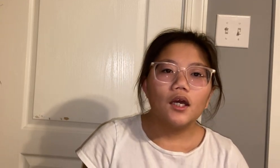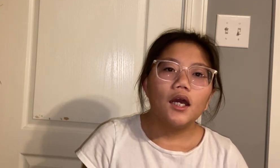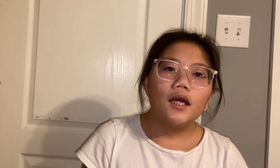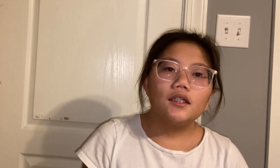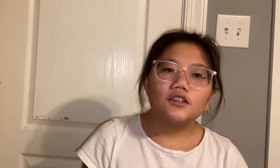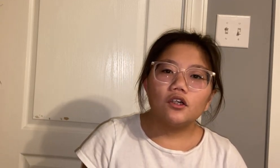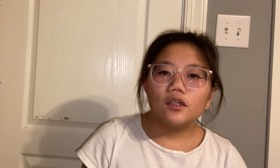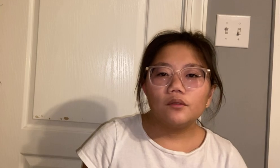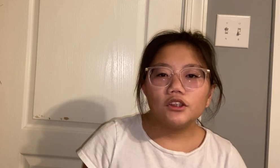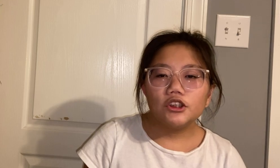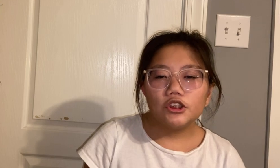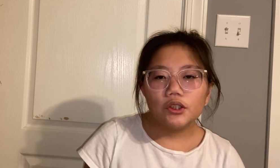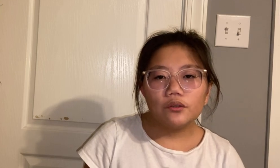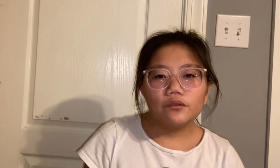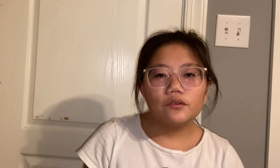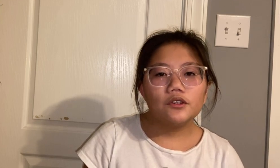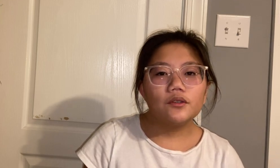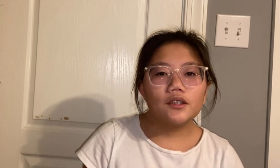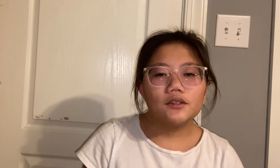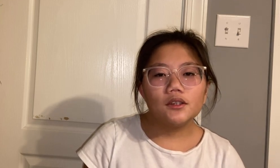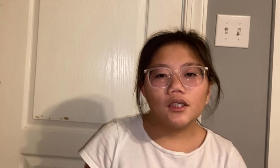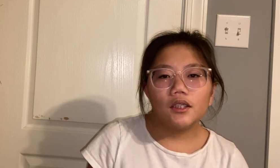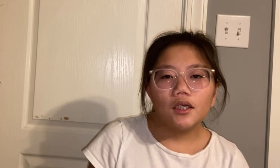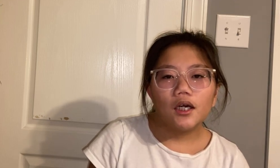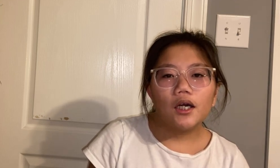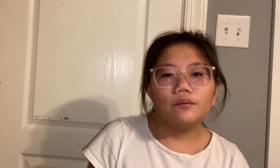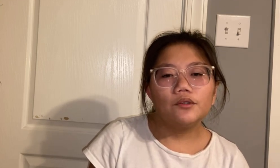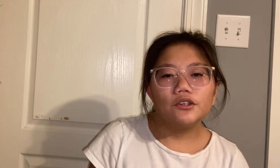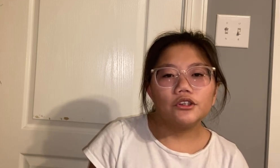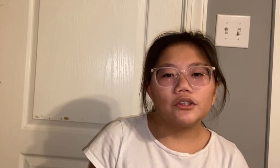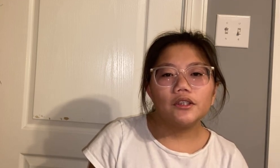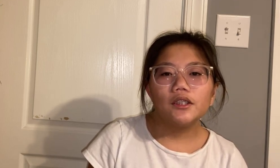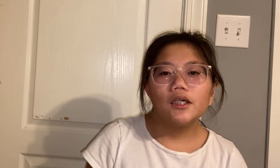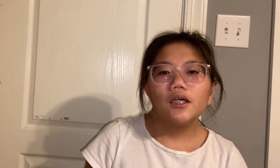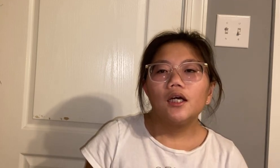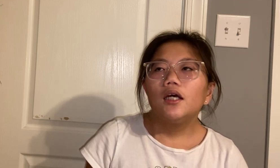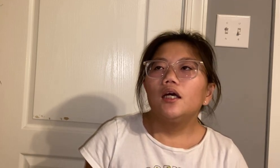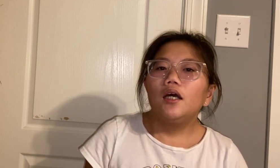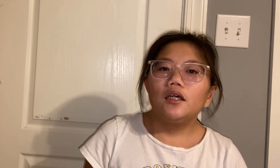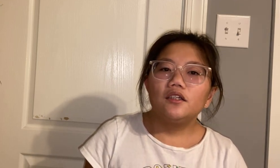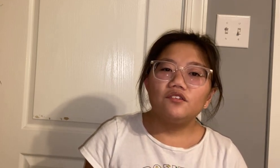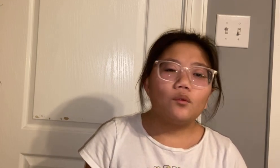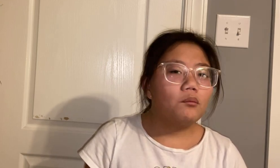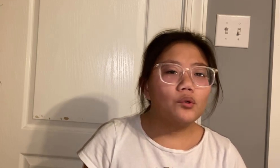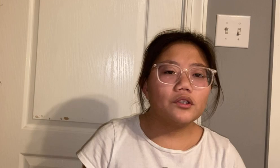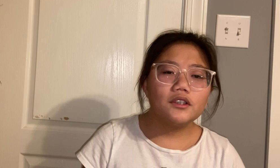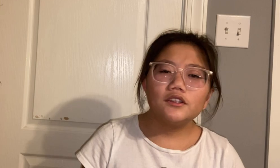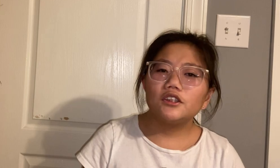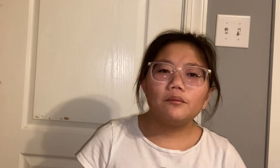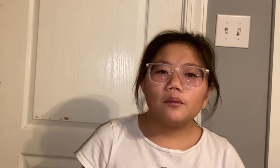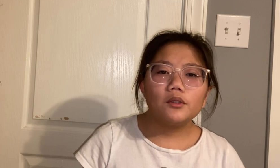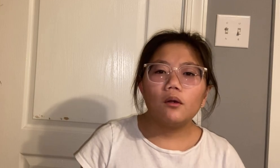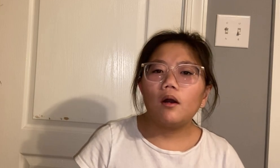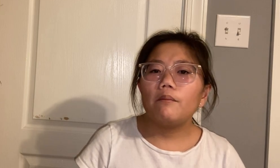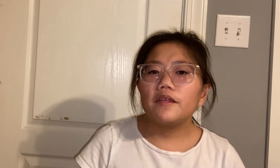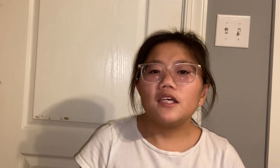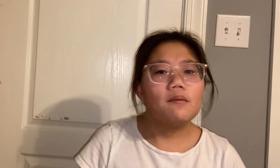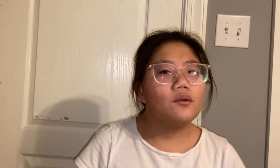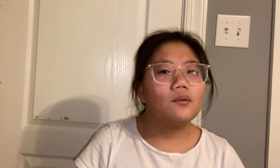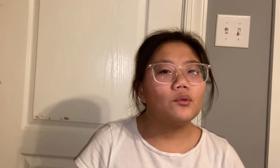and that's all i wanted to show you guys today i hope you enjoyed and if you want more of these come down below i'm thinking about doing more